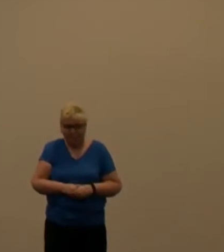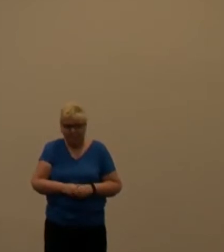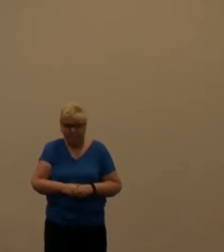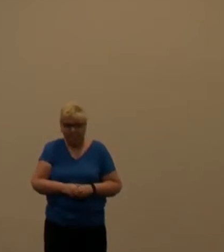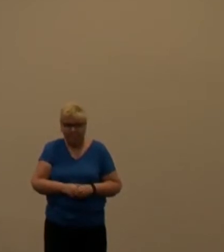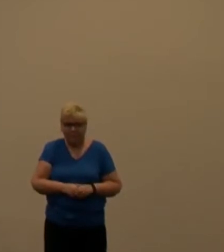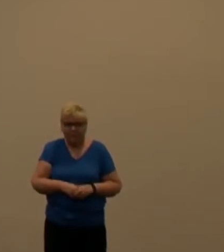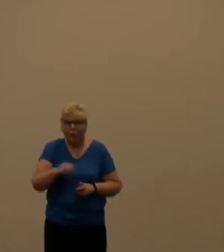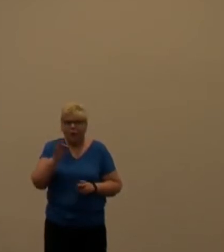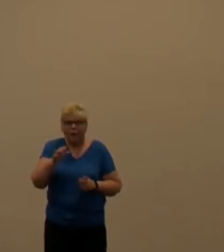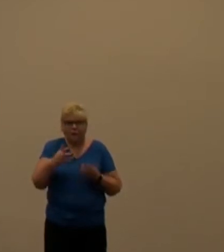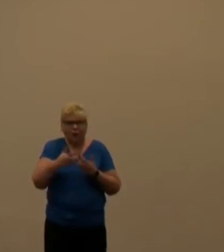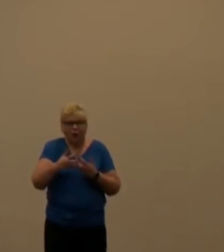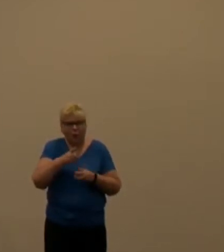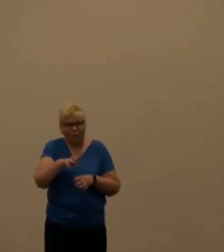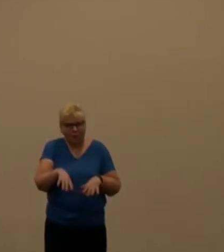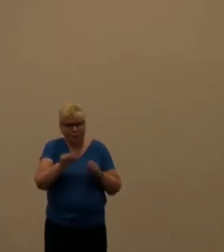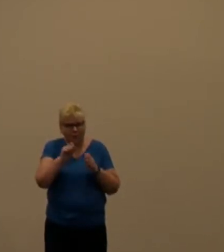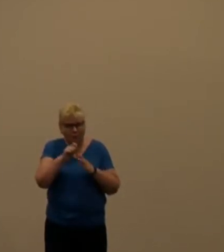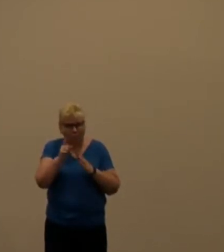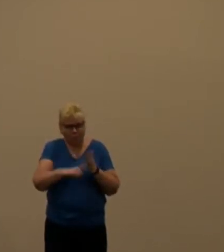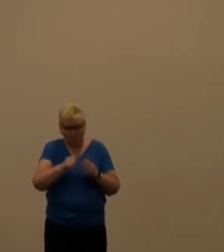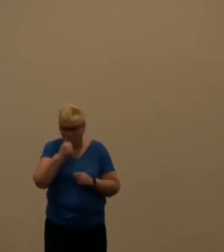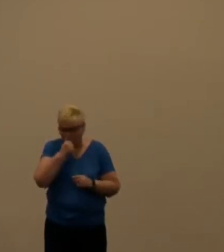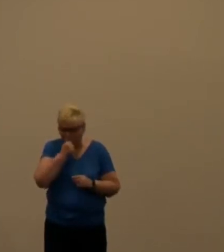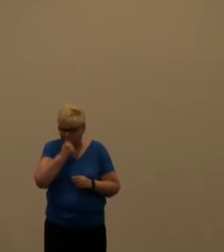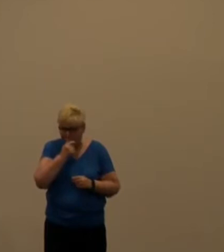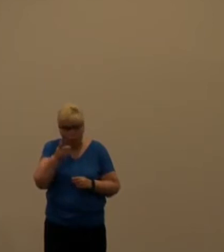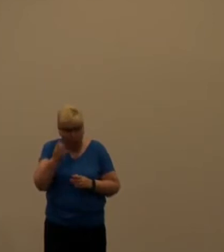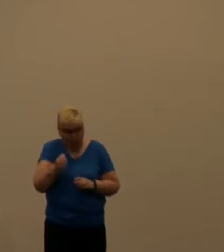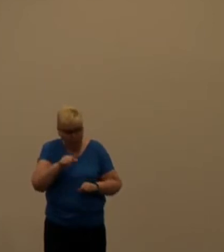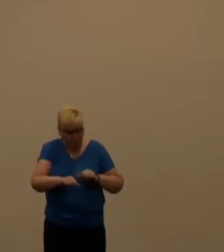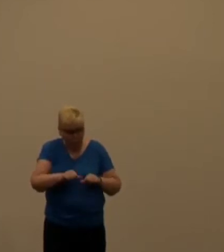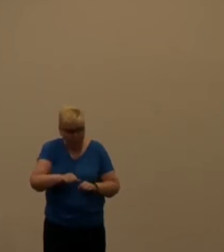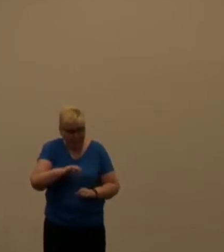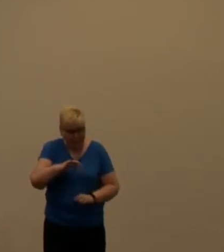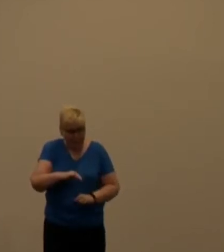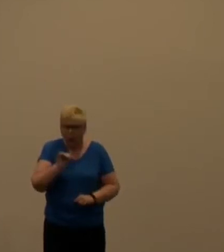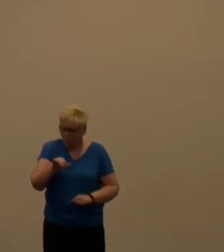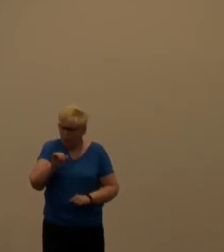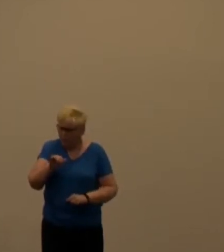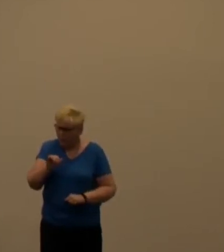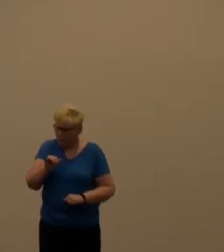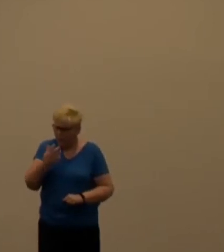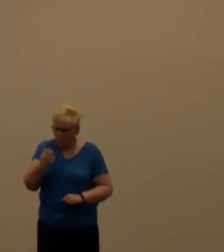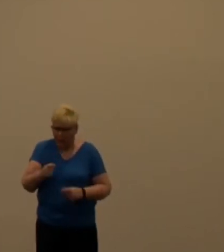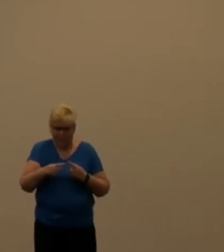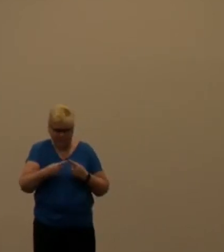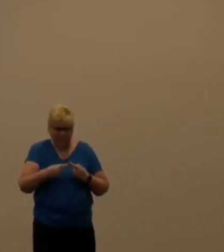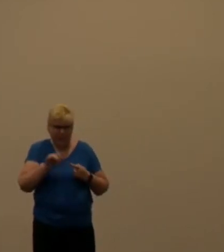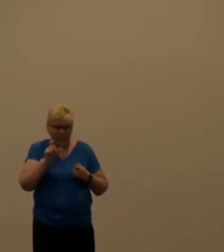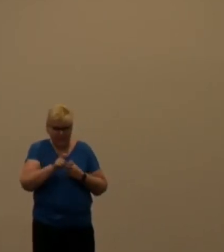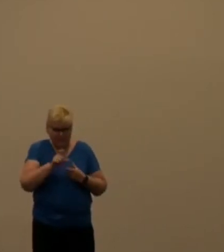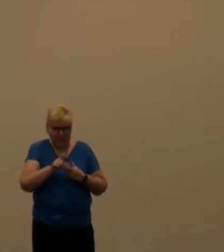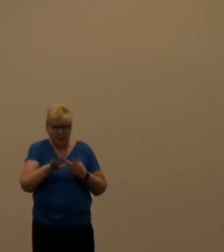a company how it is that when you start your project, do you have your process in place? Yeah, we have the sales process and we have